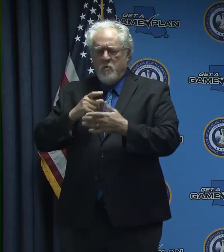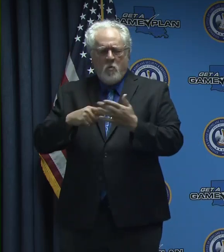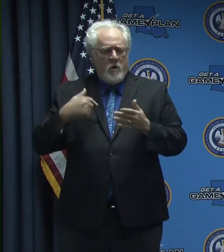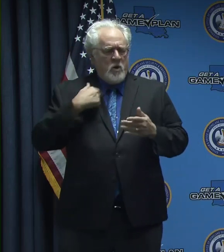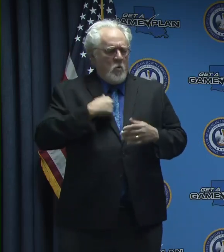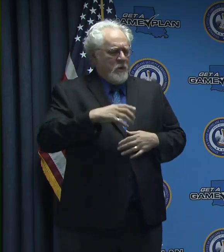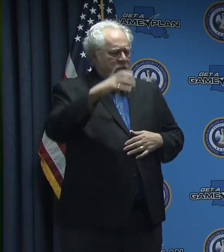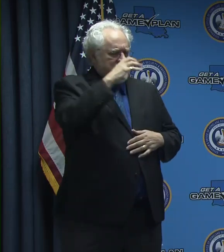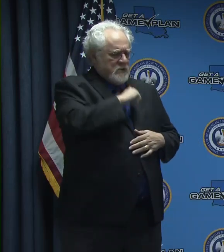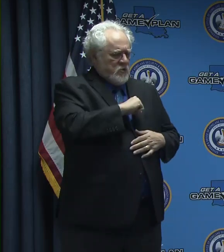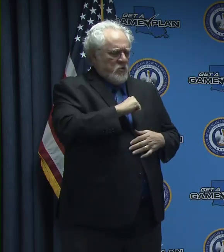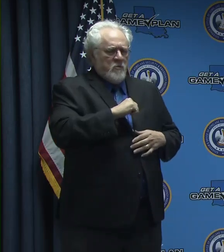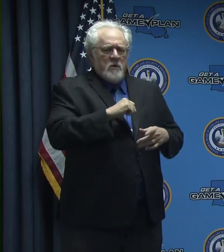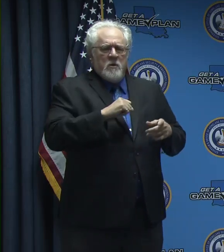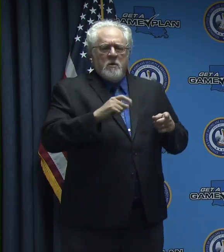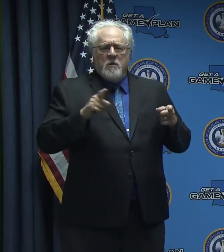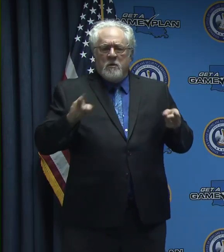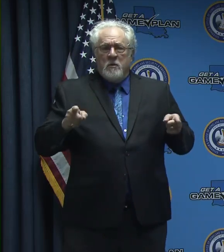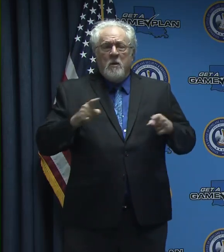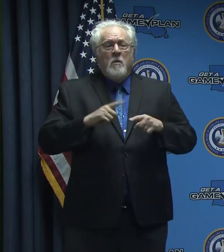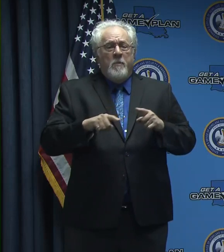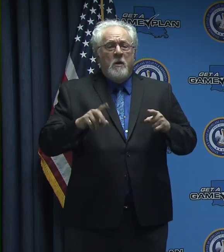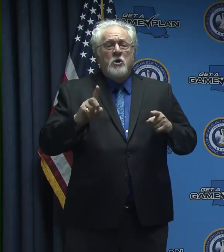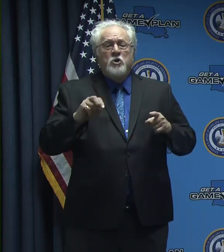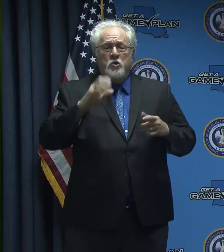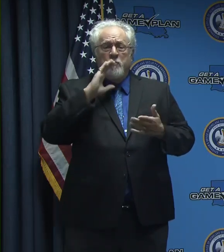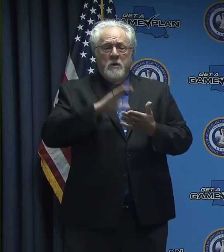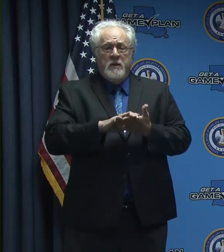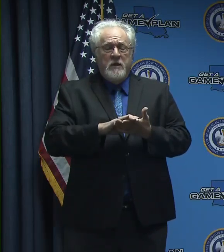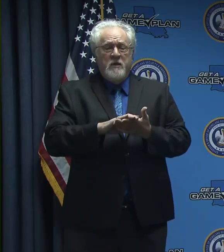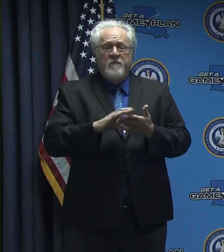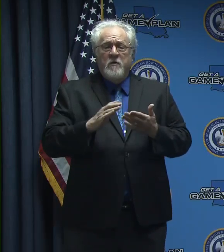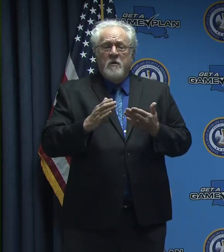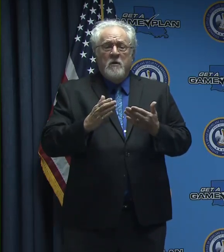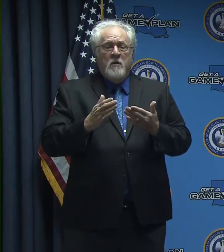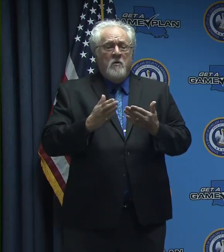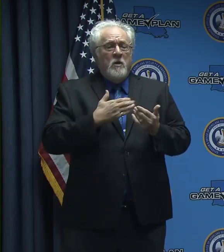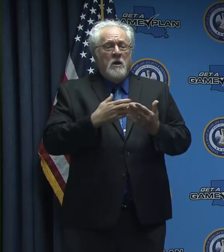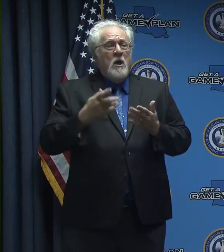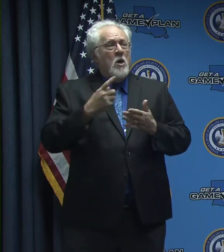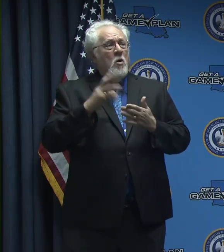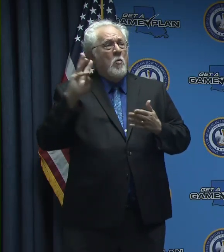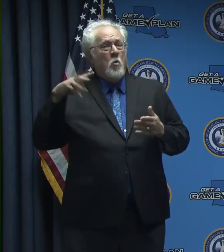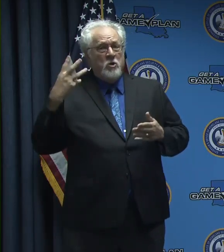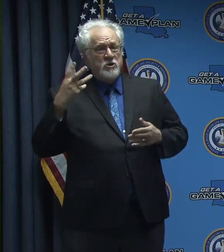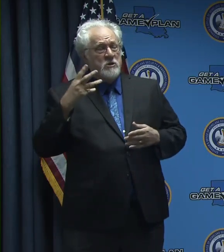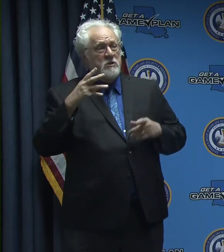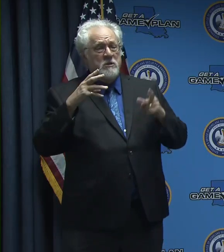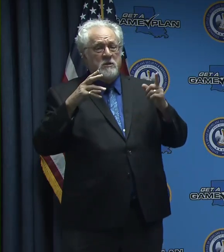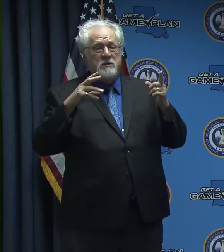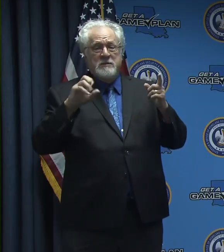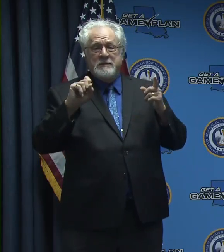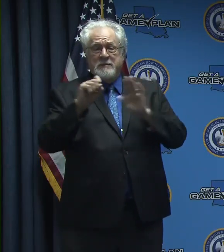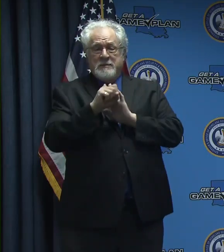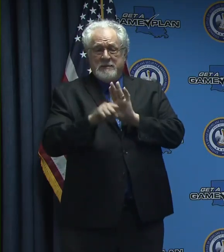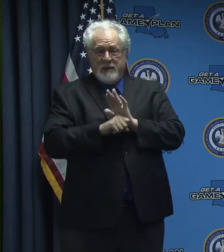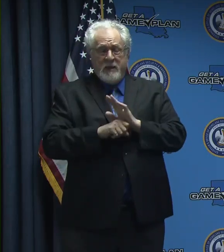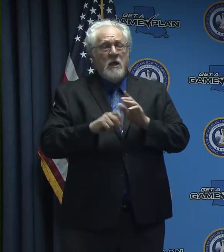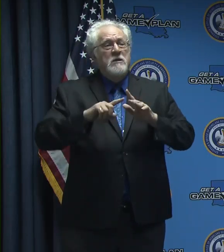underlie ours. But we do believe that regardless of what the Washington model showed, that we are starting to